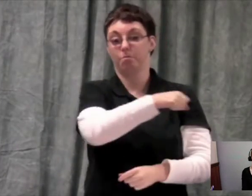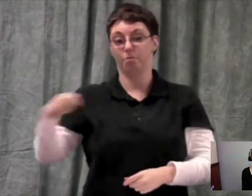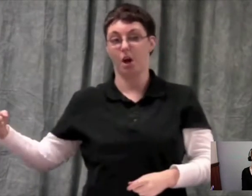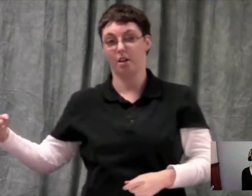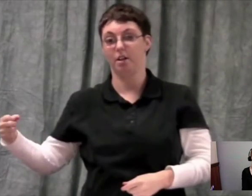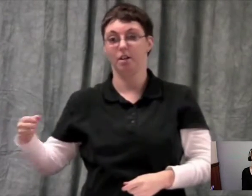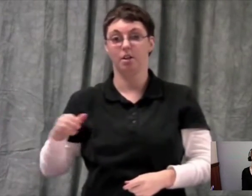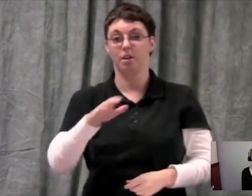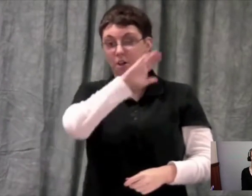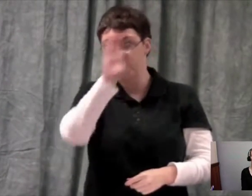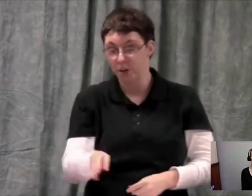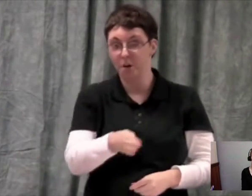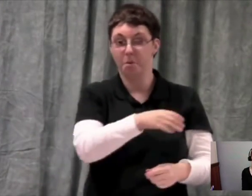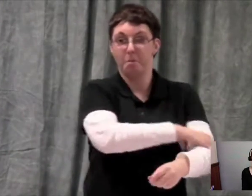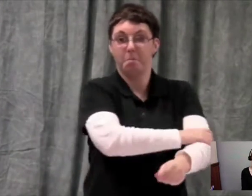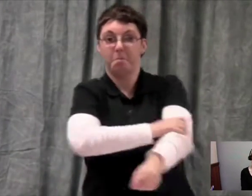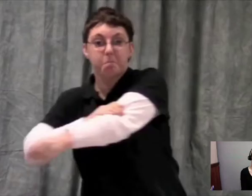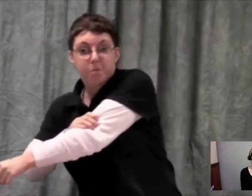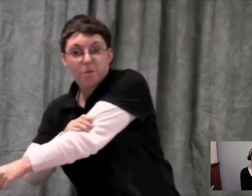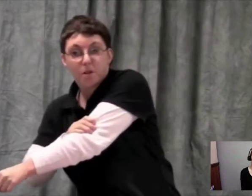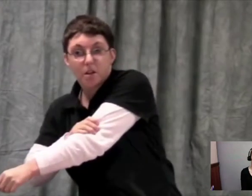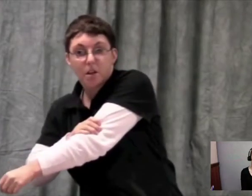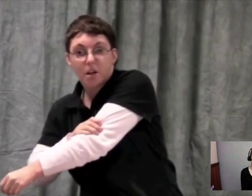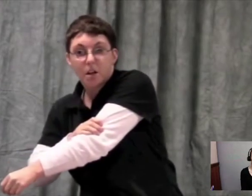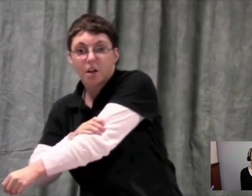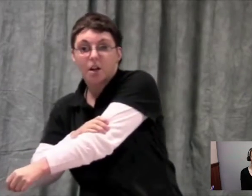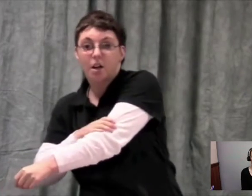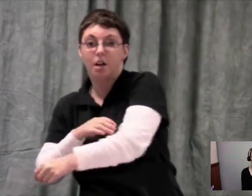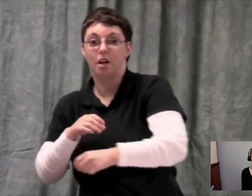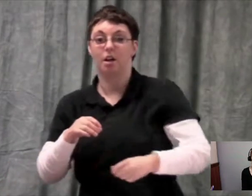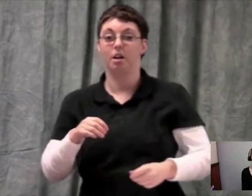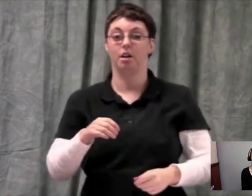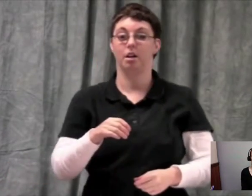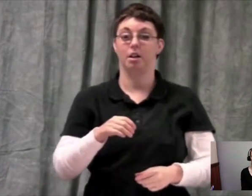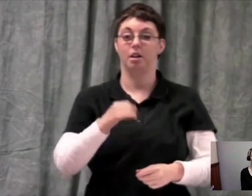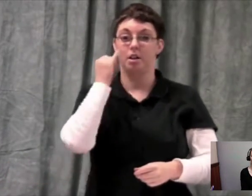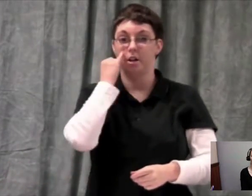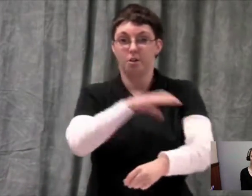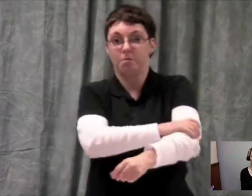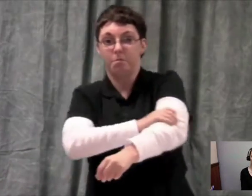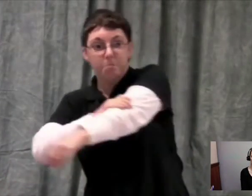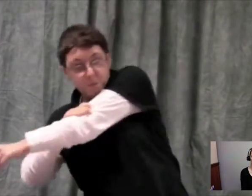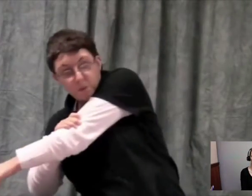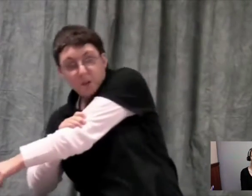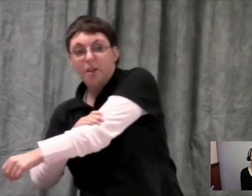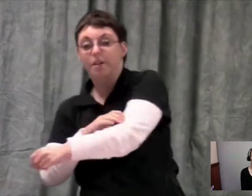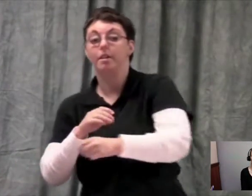their back and then assist them out the door. The last thing you want to do is just grab their arm and pull. This